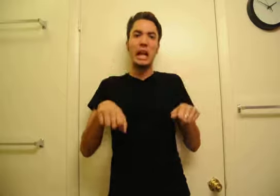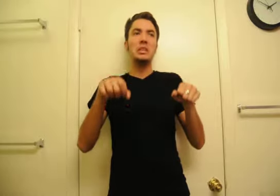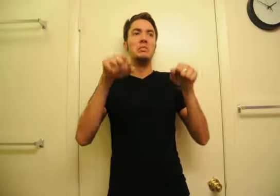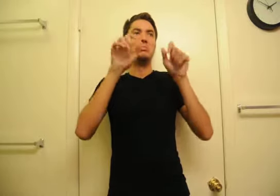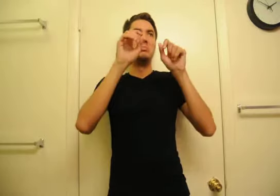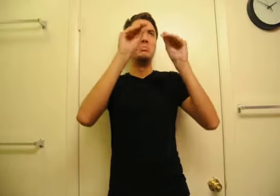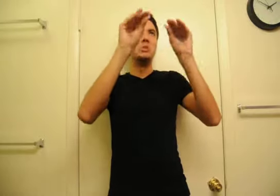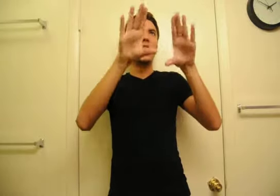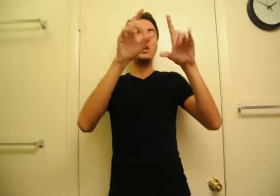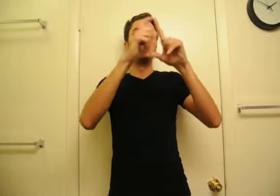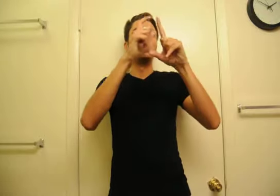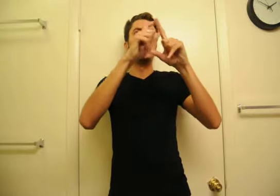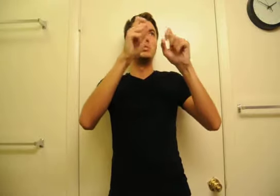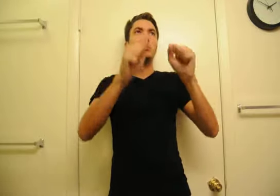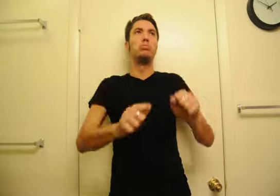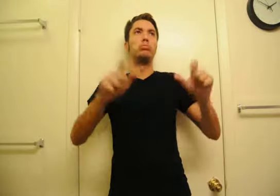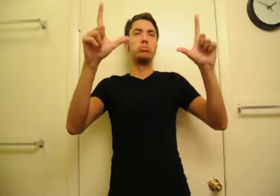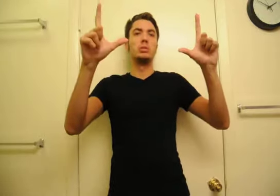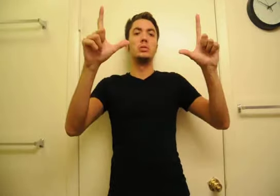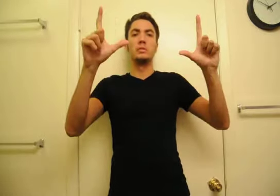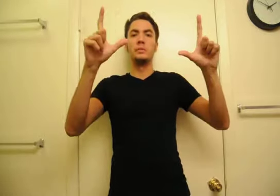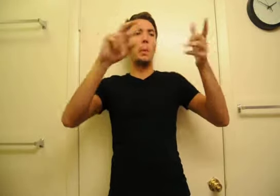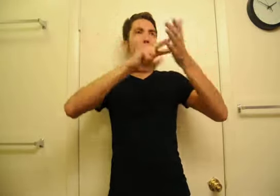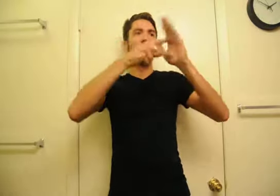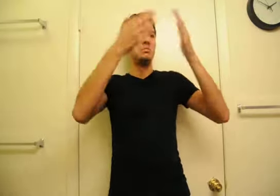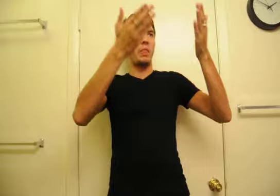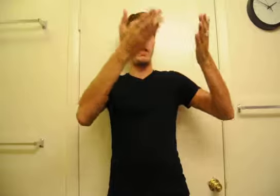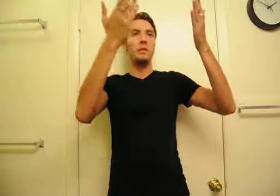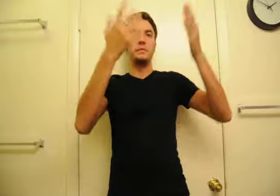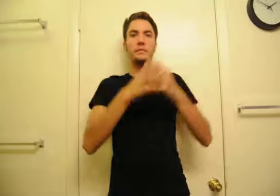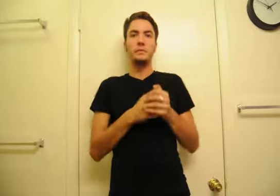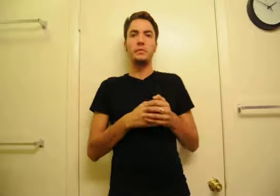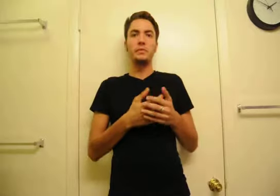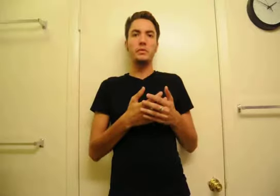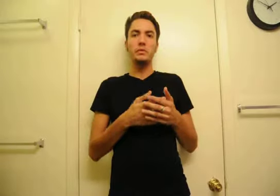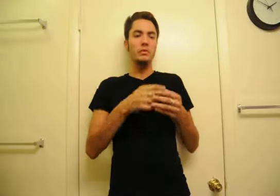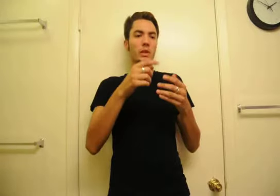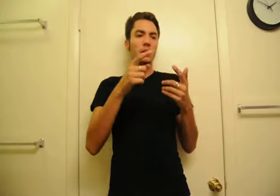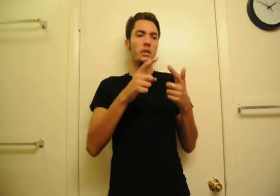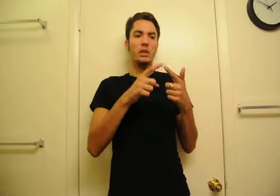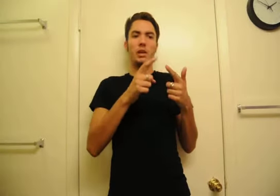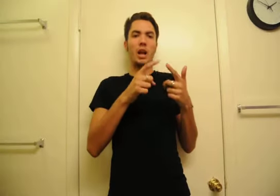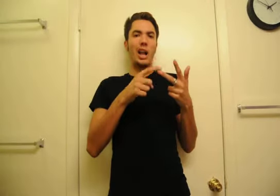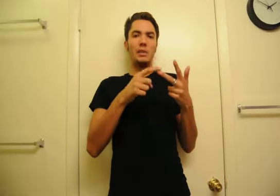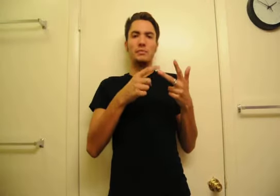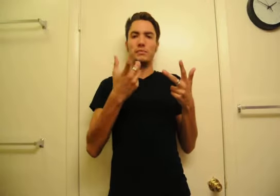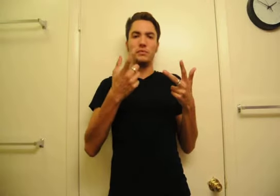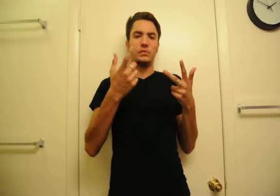terminal, how long till it lands. You don't need an app for that. There's also a unit and currency conversion. Again, you don't have to click one of the results. Just type